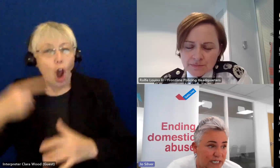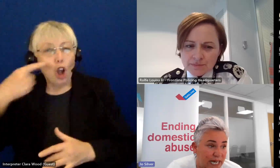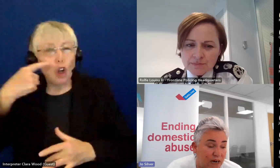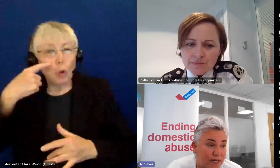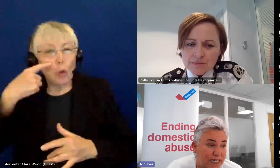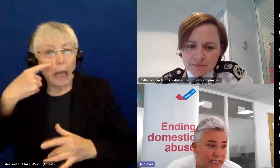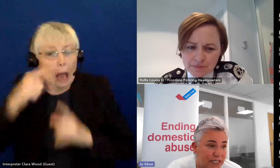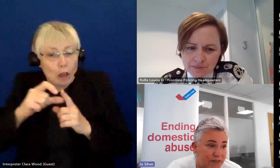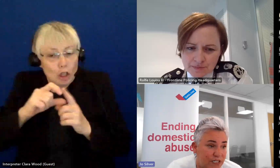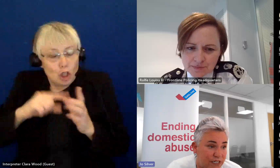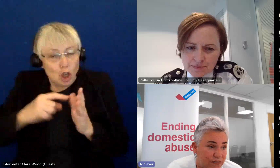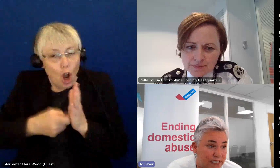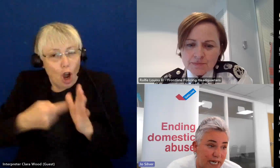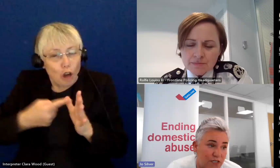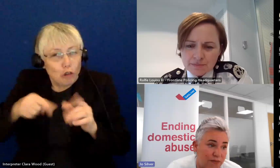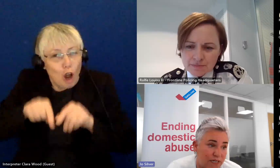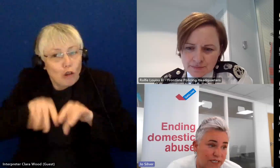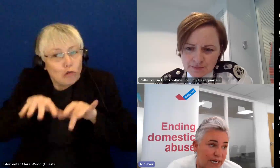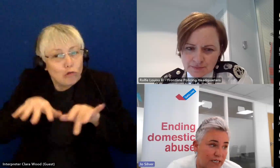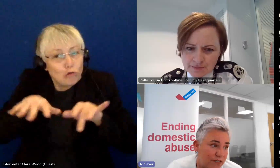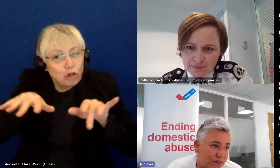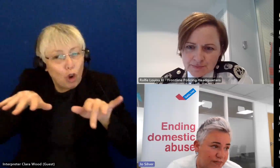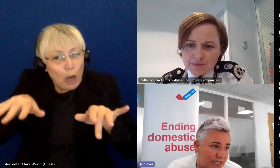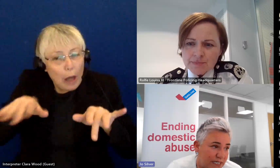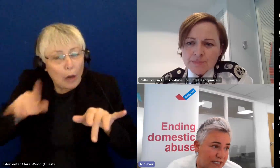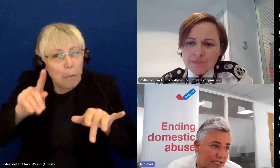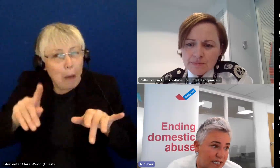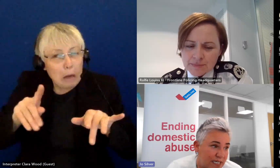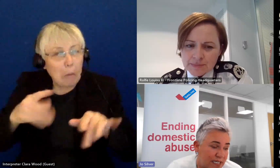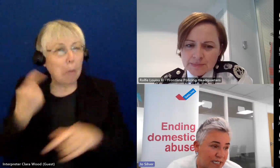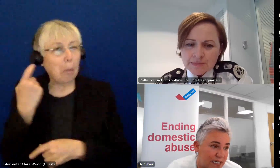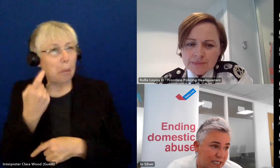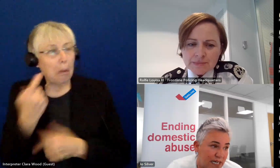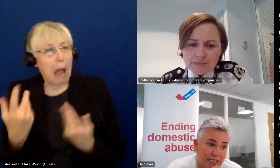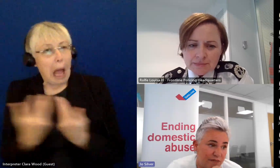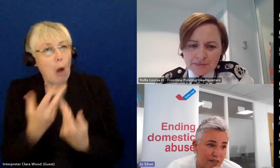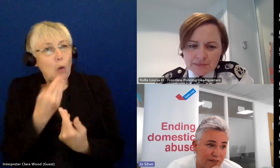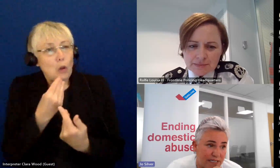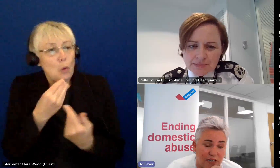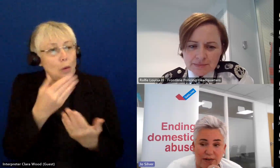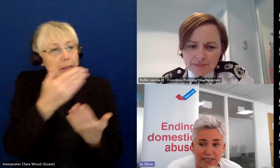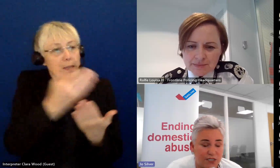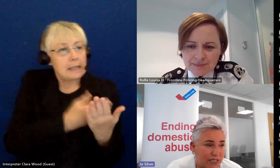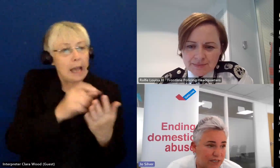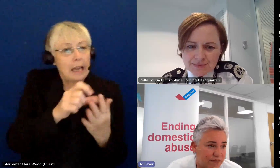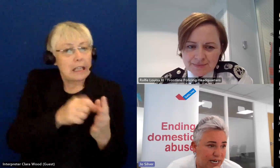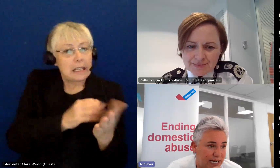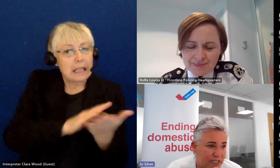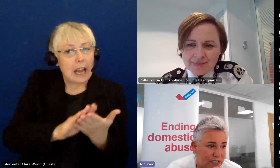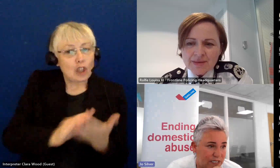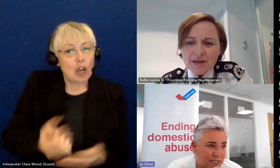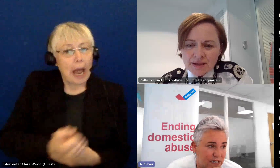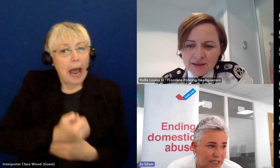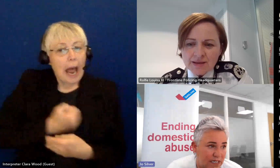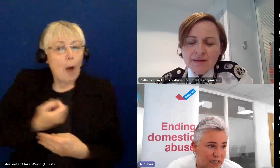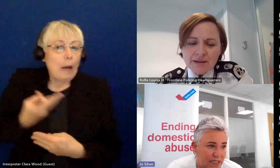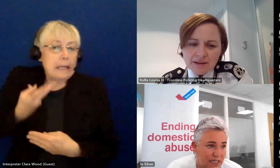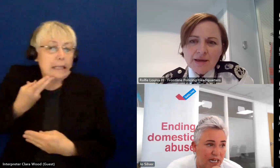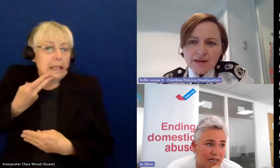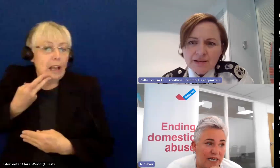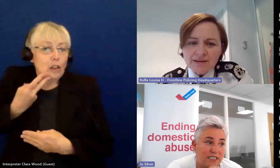and interested in how we continue to use the Dash with our secondary officers. I don't know if that's a question, really,